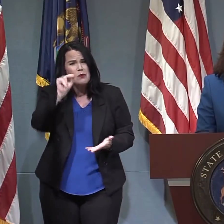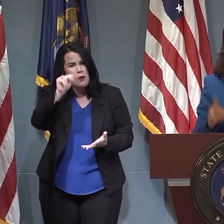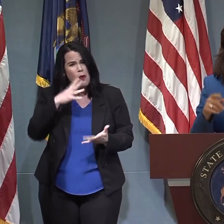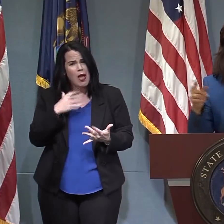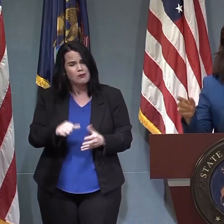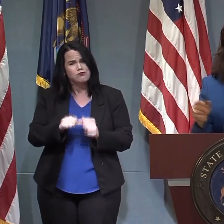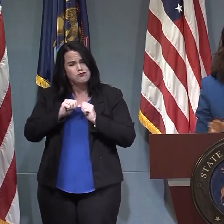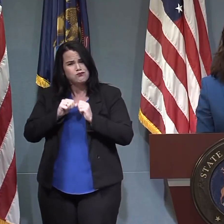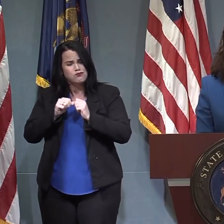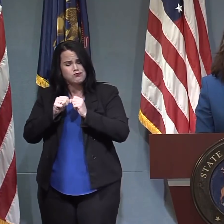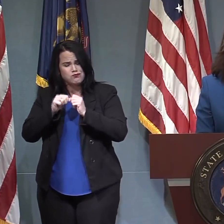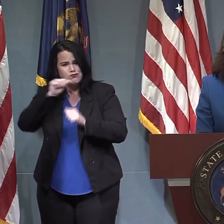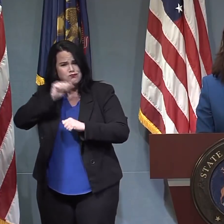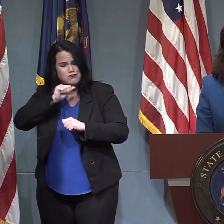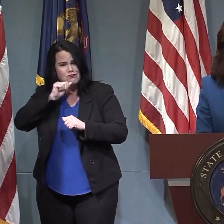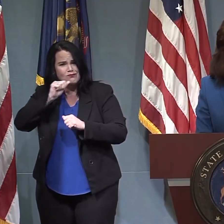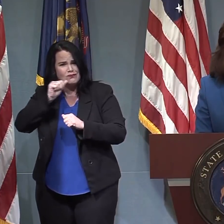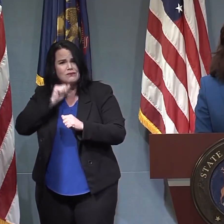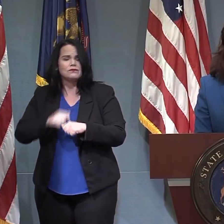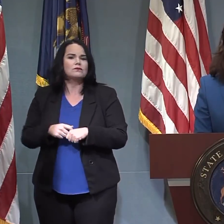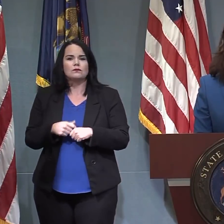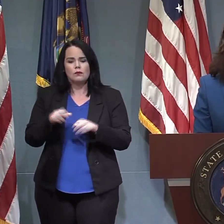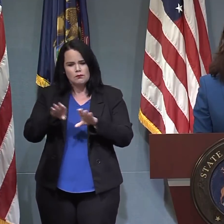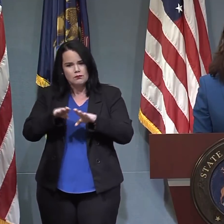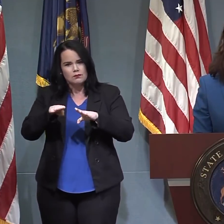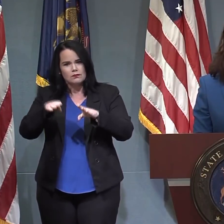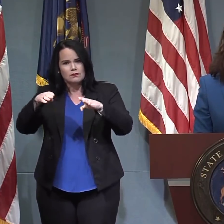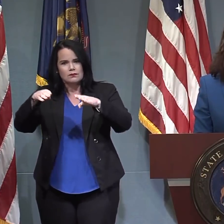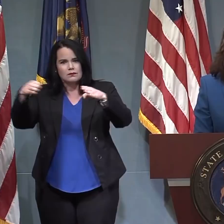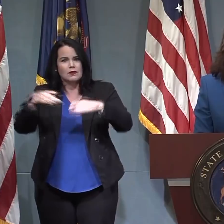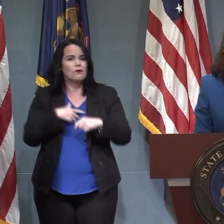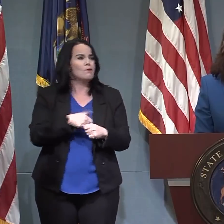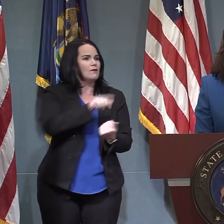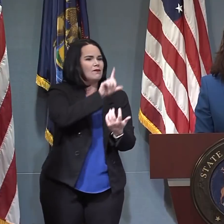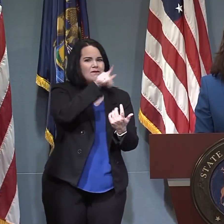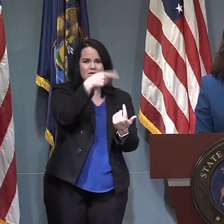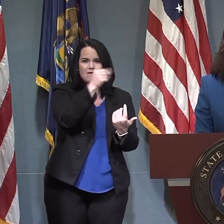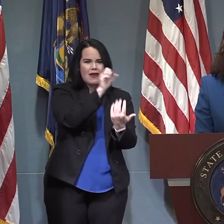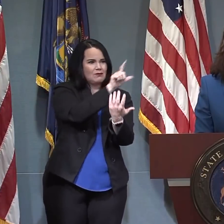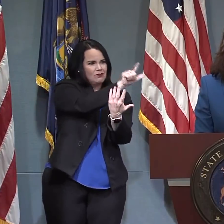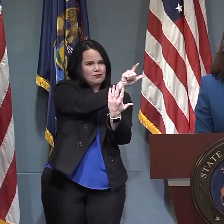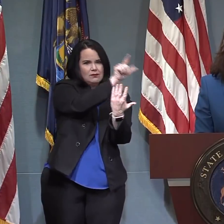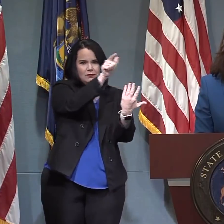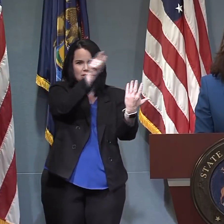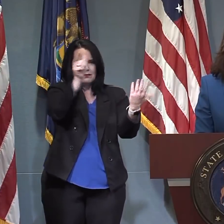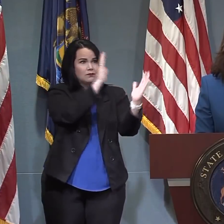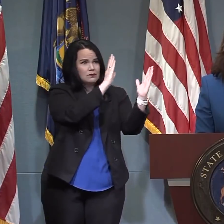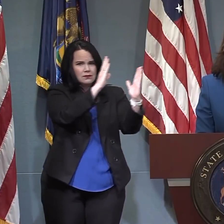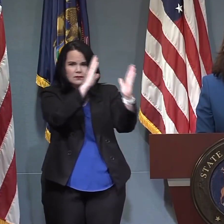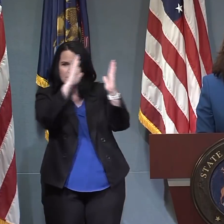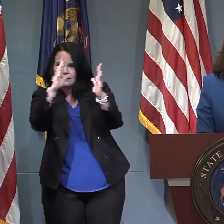phase, and then the next phase, and get back to a new normal here in this state and get more people re-engaged.